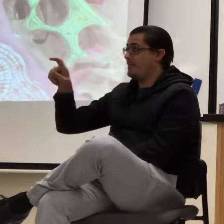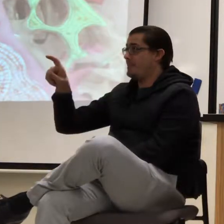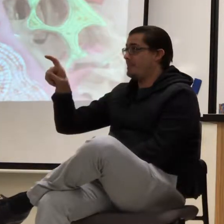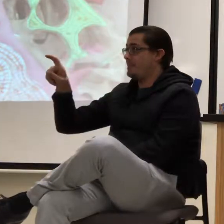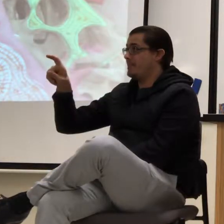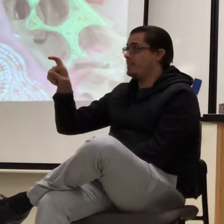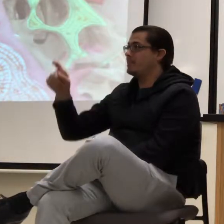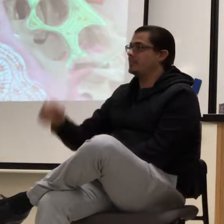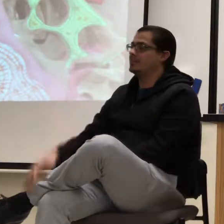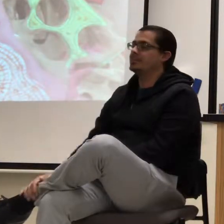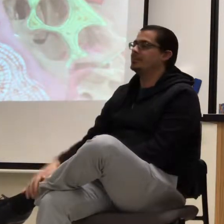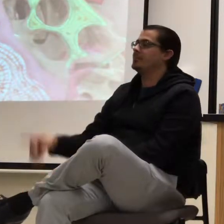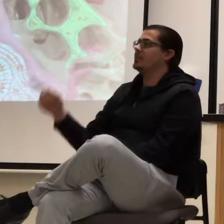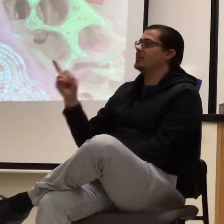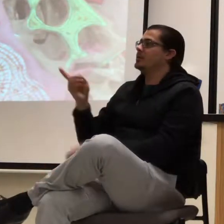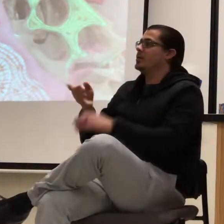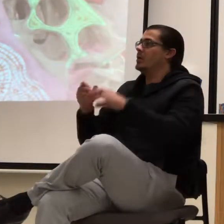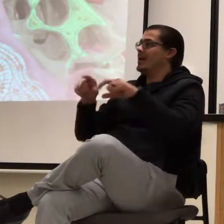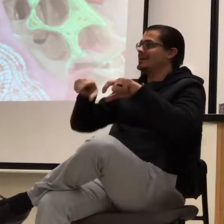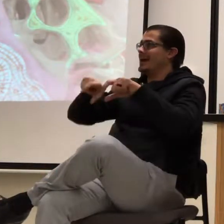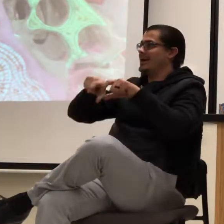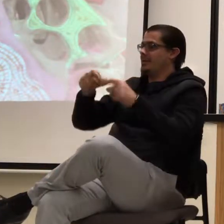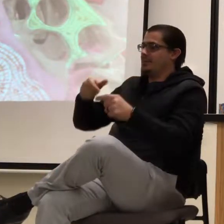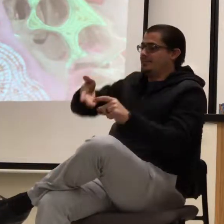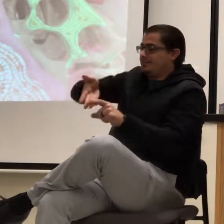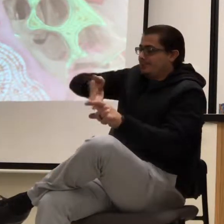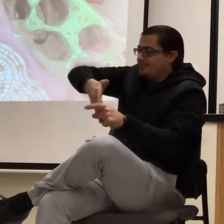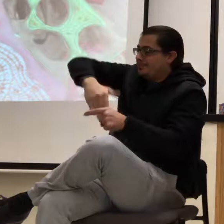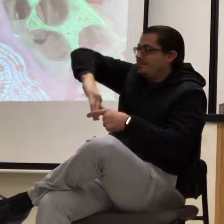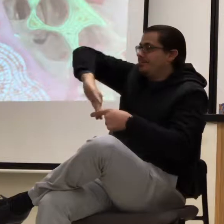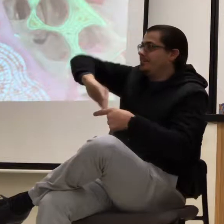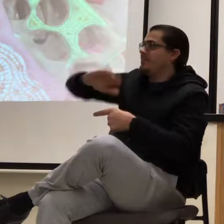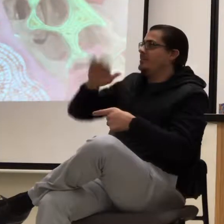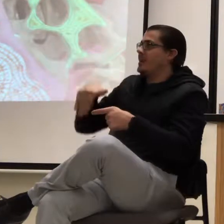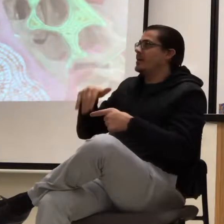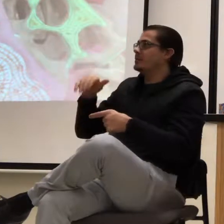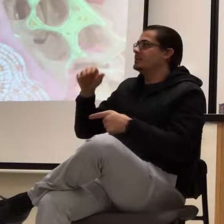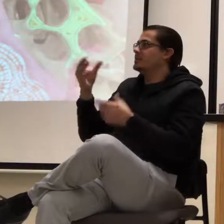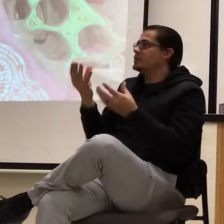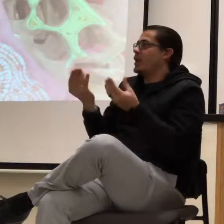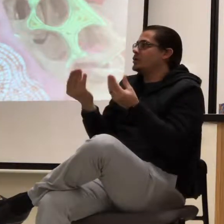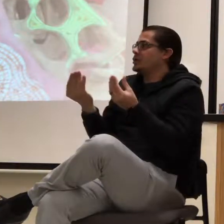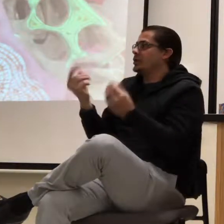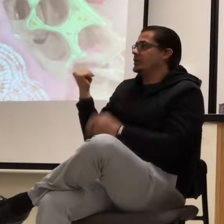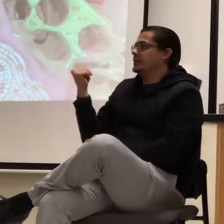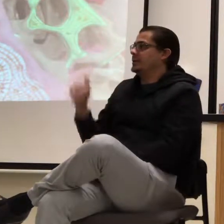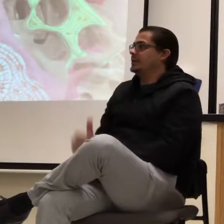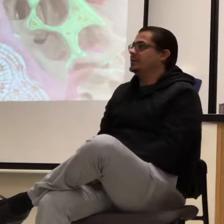It kind of lines this cavity, right? That's kind of what they're showing you there.